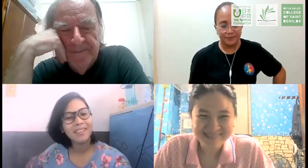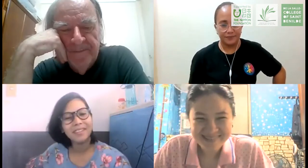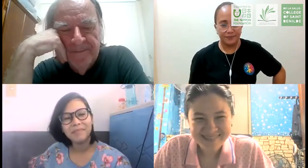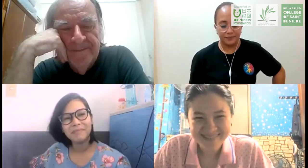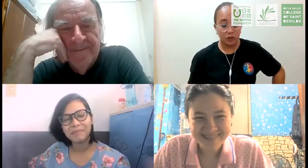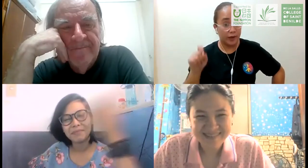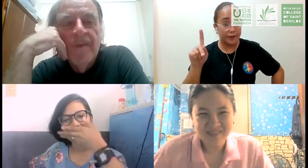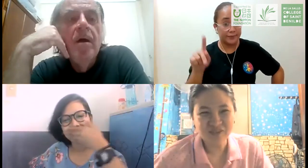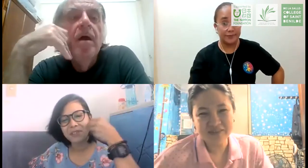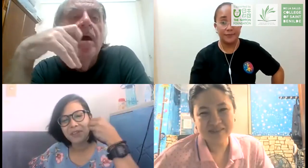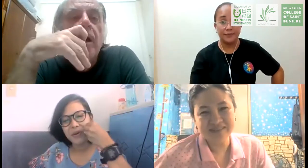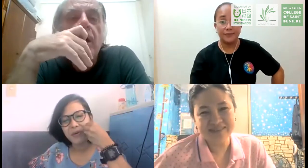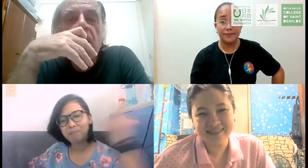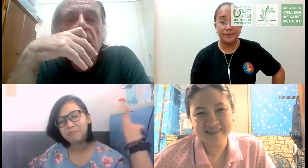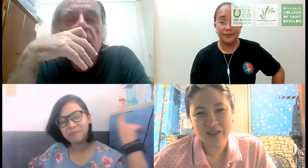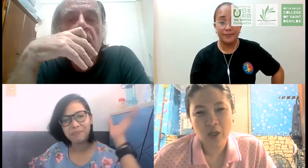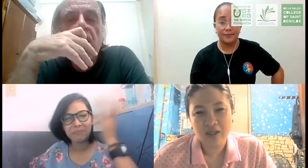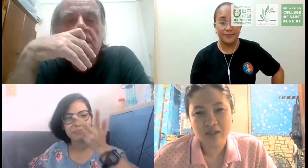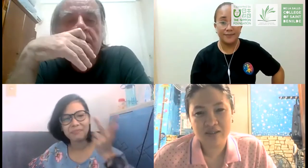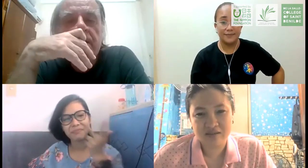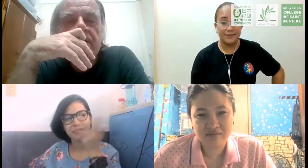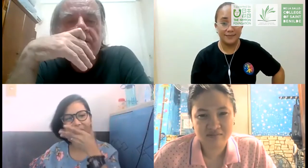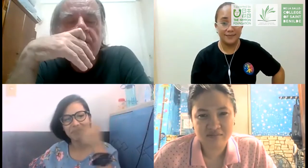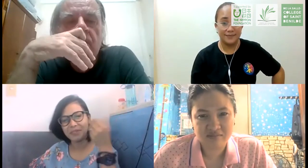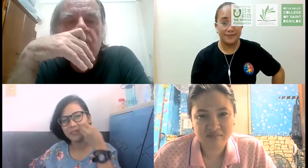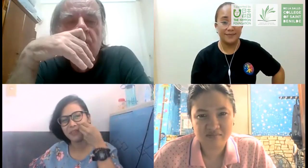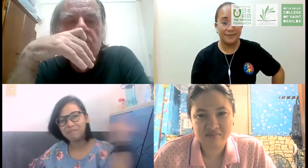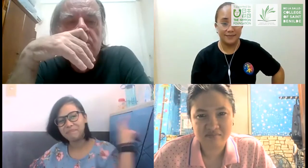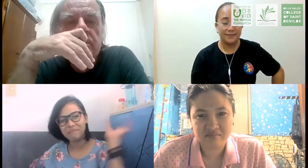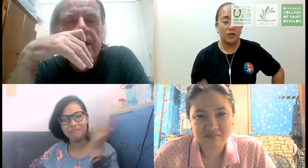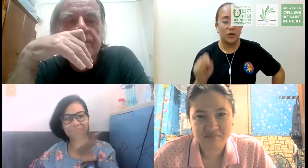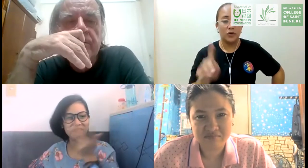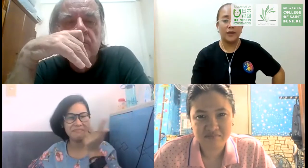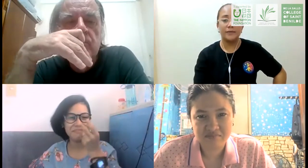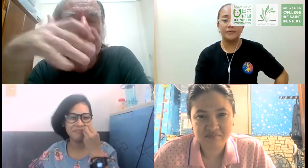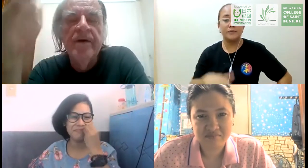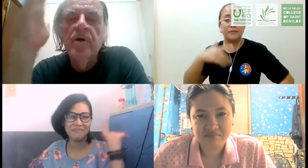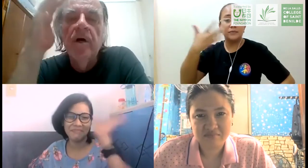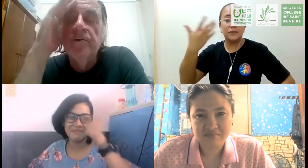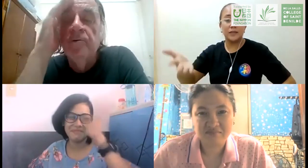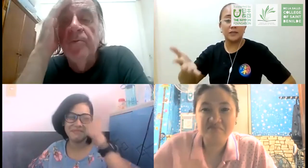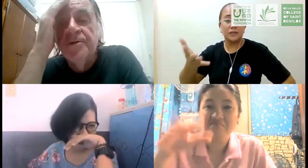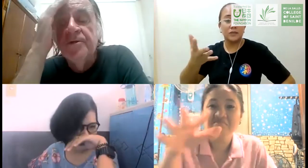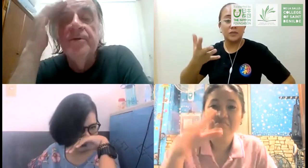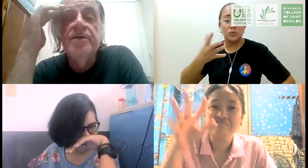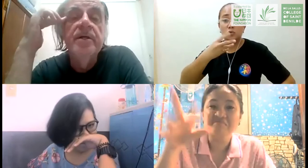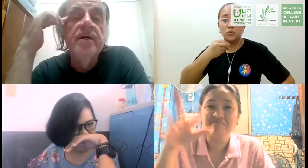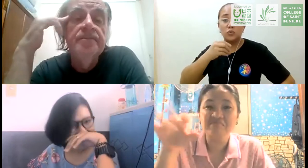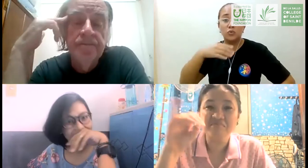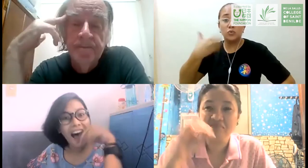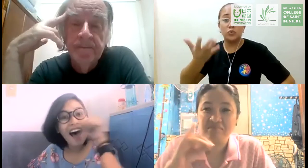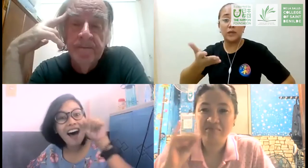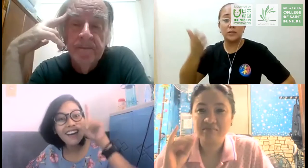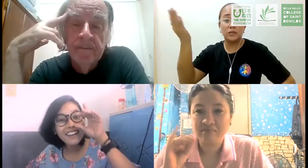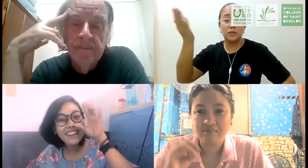Okay. Good job, group 1. Okay. So next, whichever other group wants to present